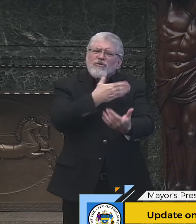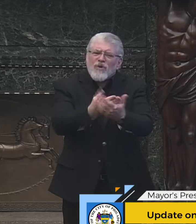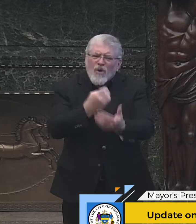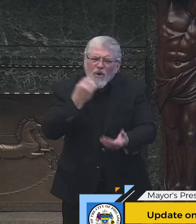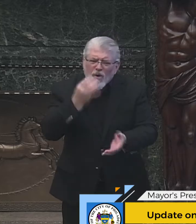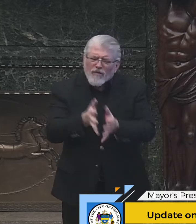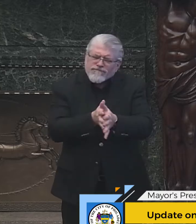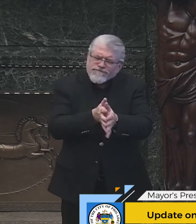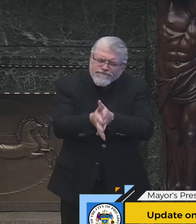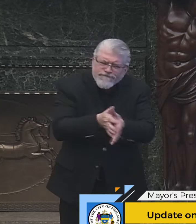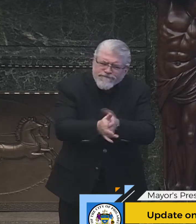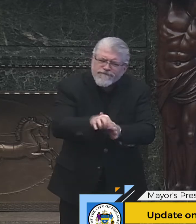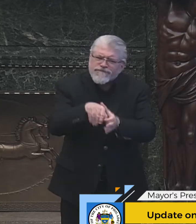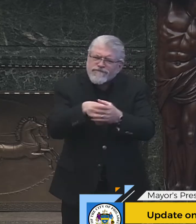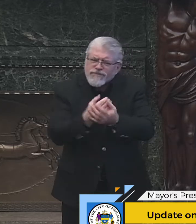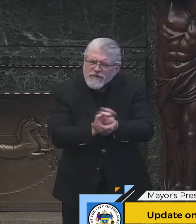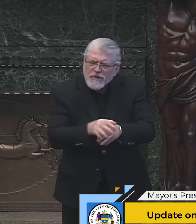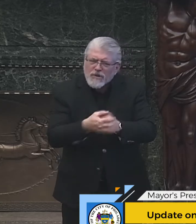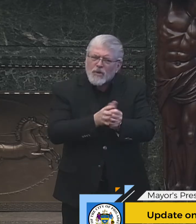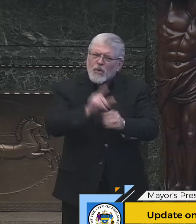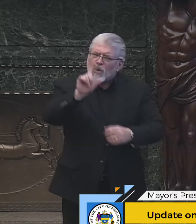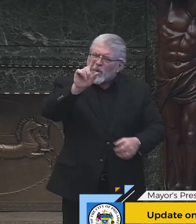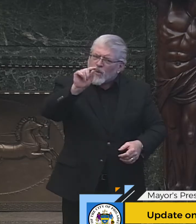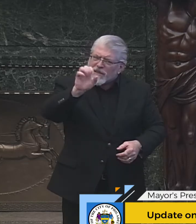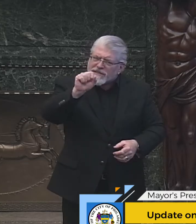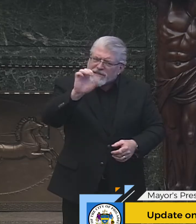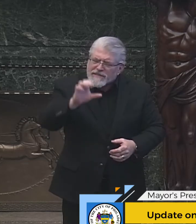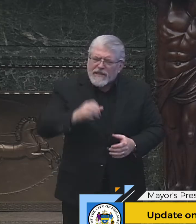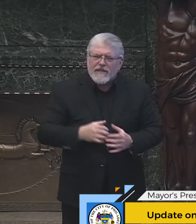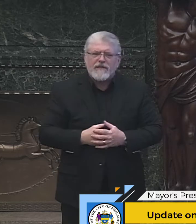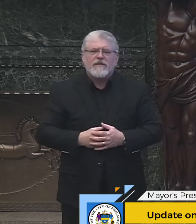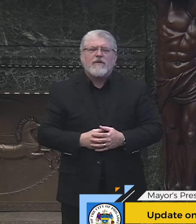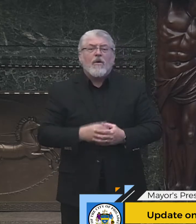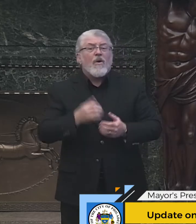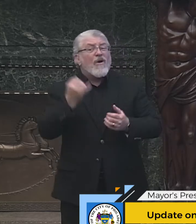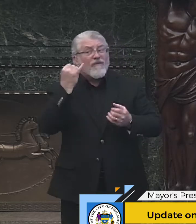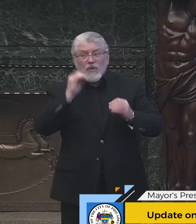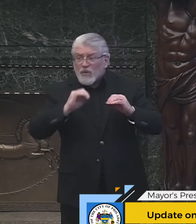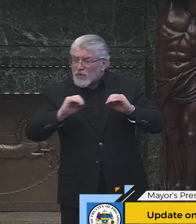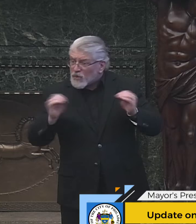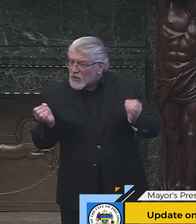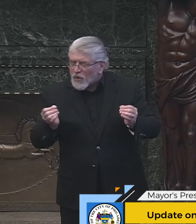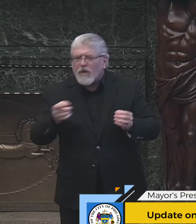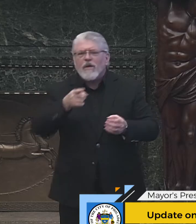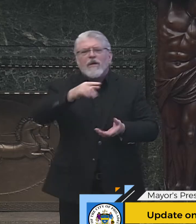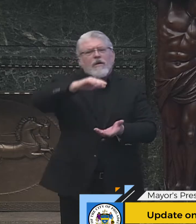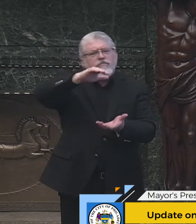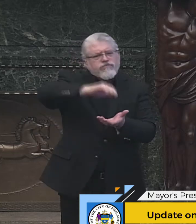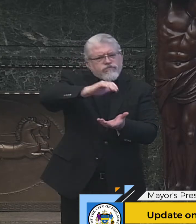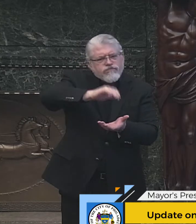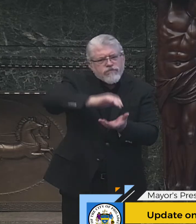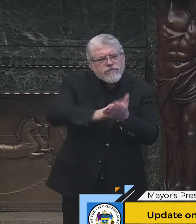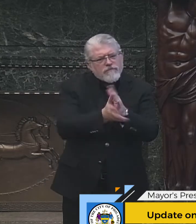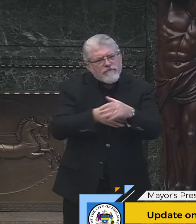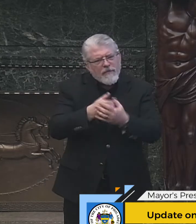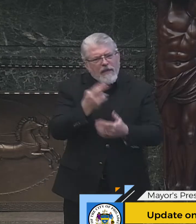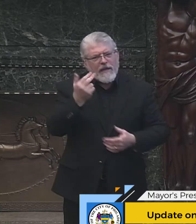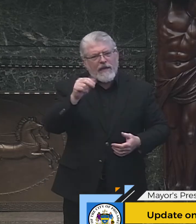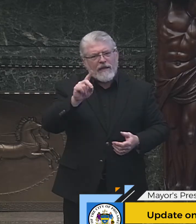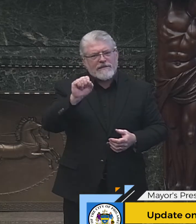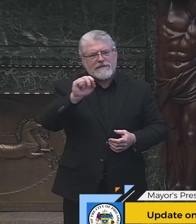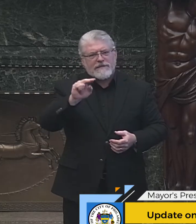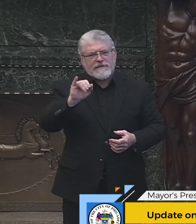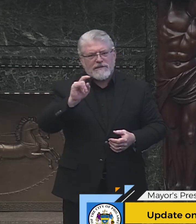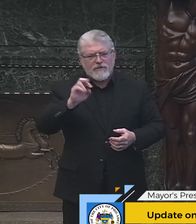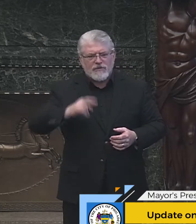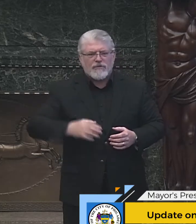remind residents that our Indigo Bike Share program remains in operation and is available for those who need to get to life-sustaining services